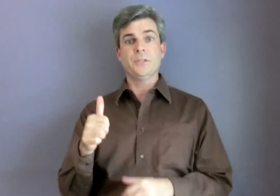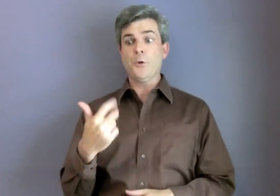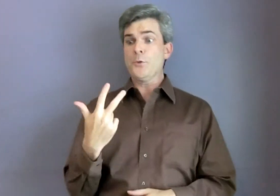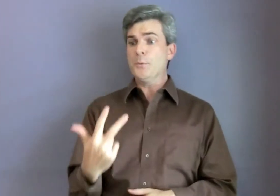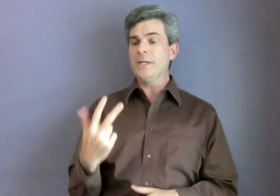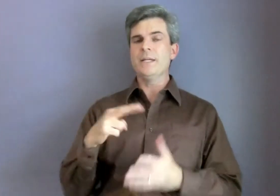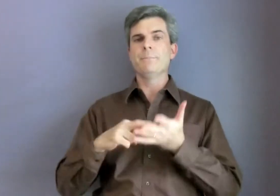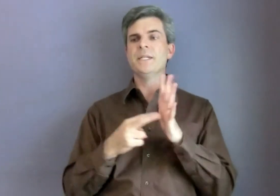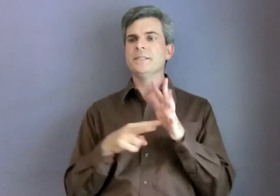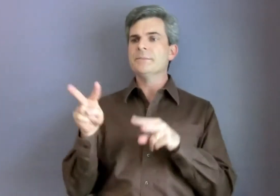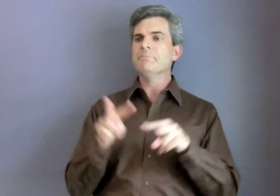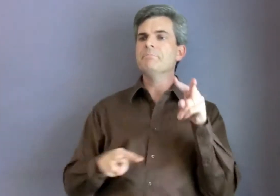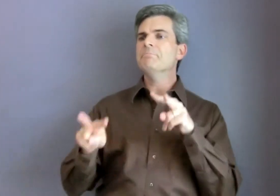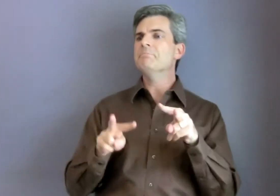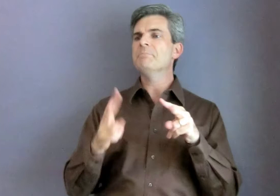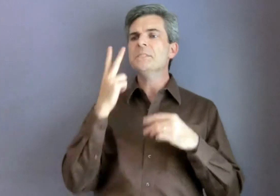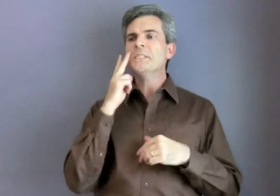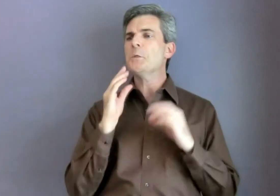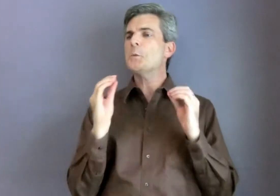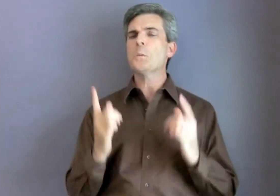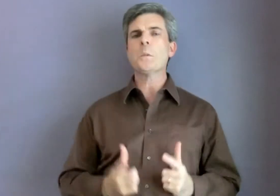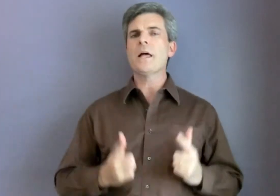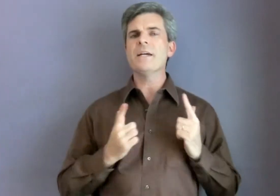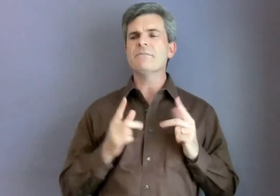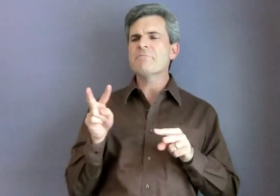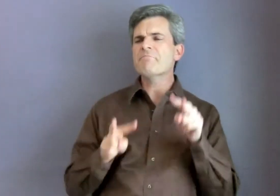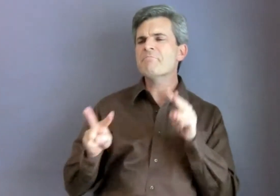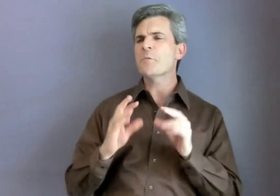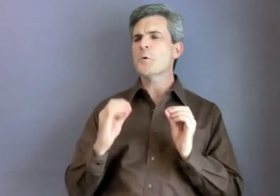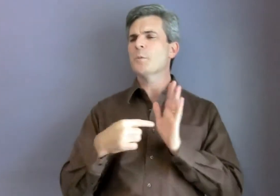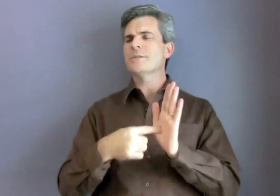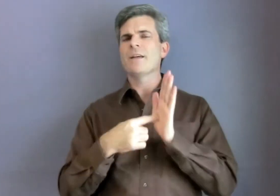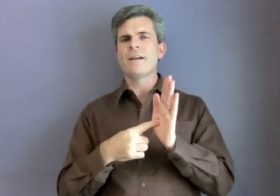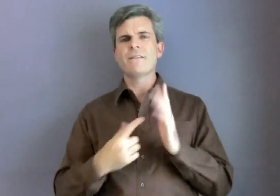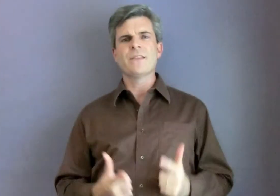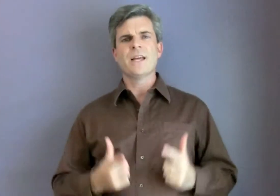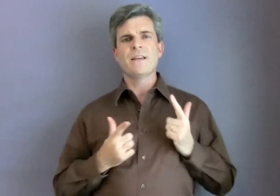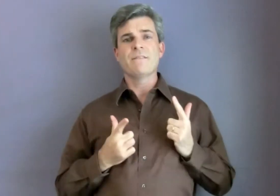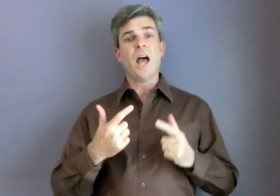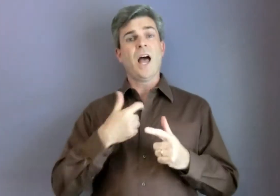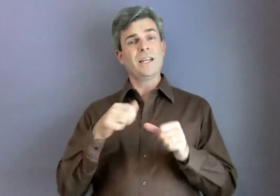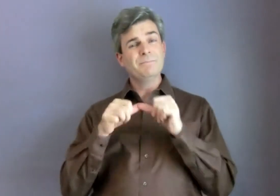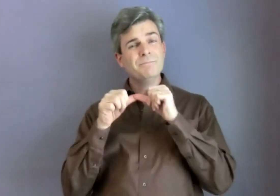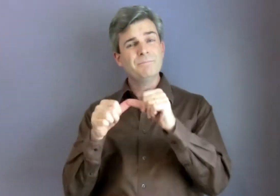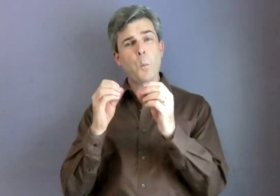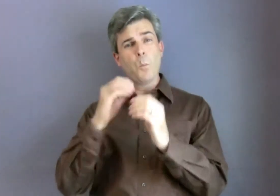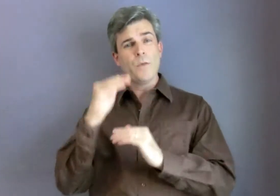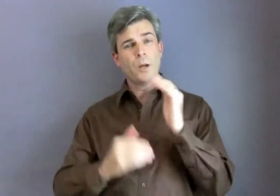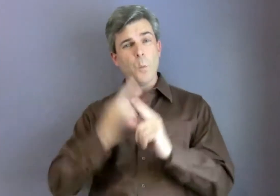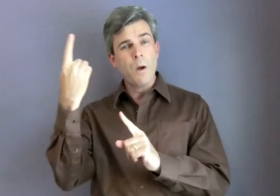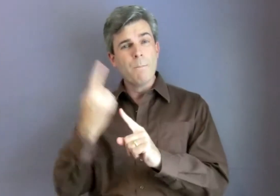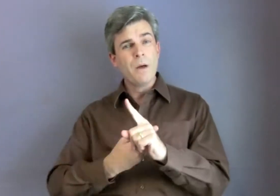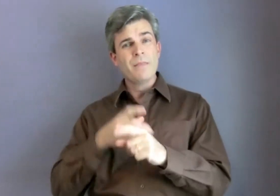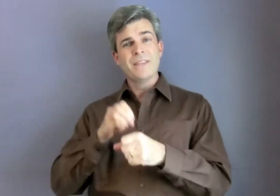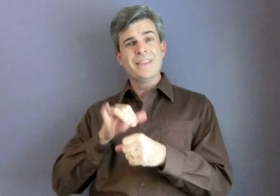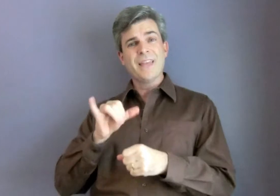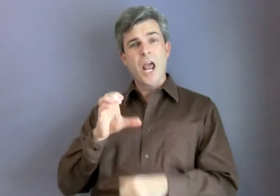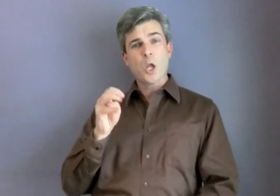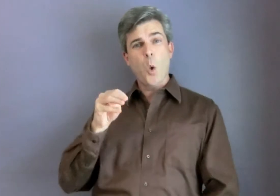outside at all. I spend more than a month in a Glasgow coma scale 3, and it is inside that deepest level of coma on the rim